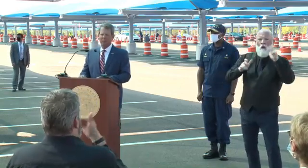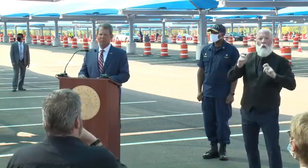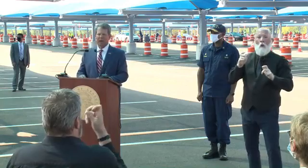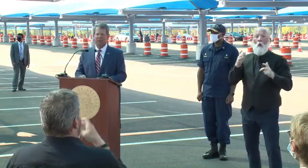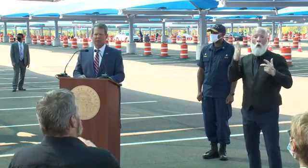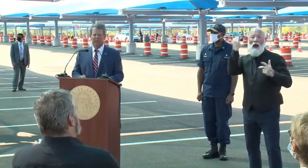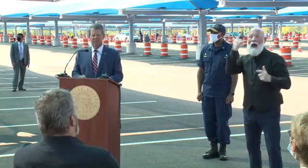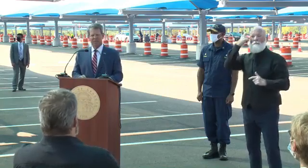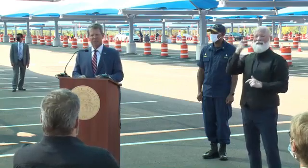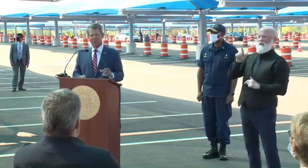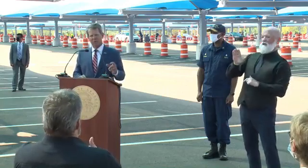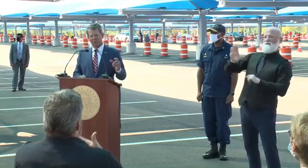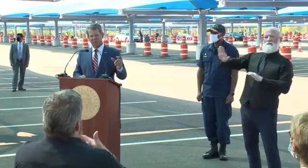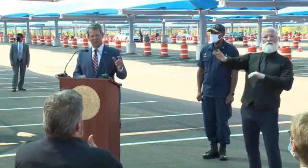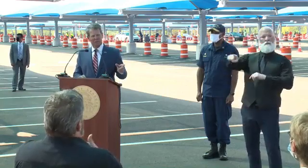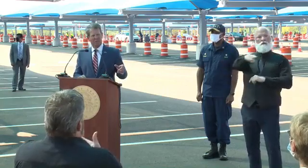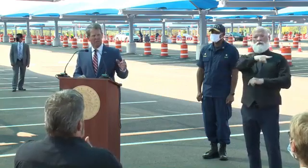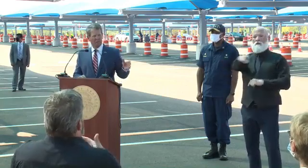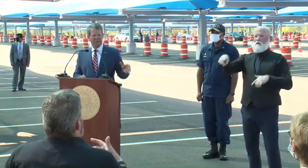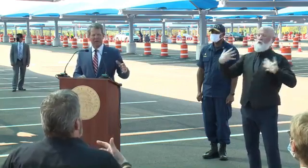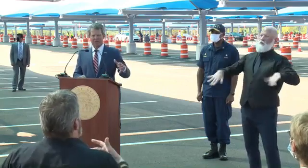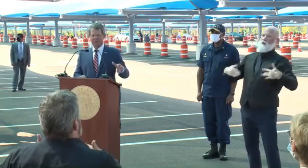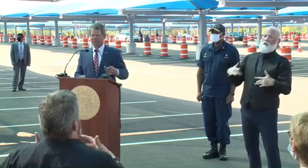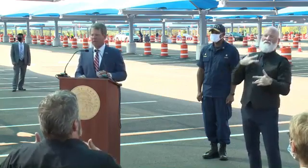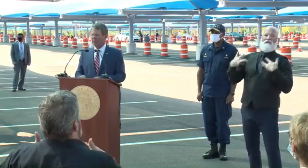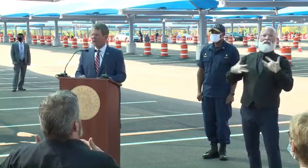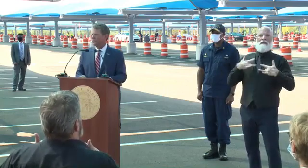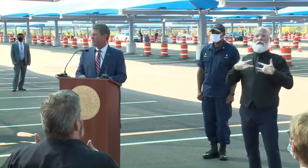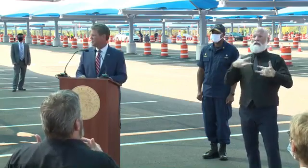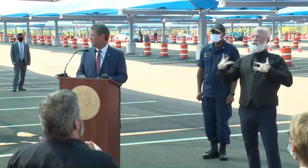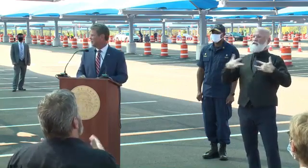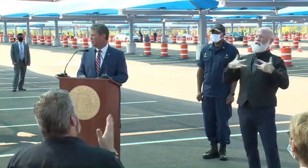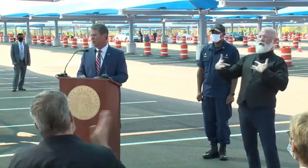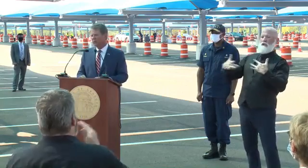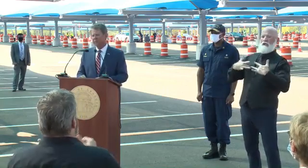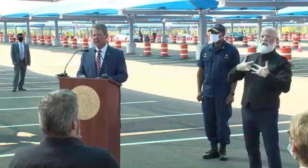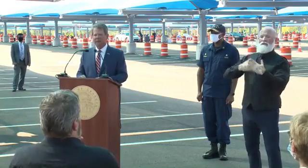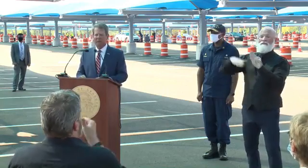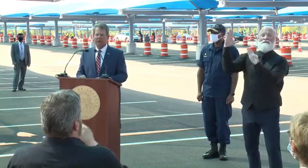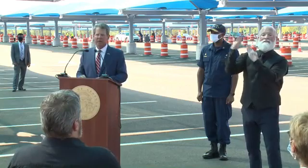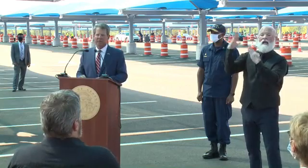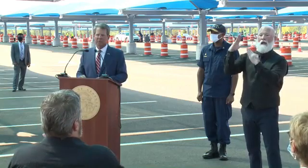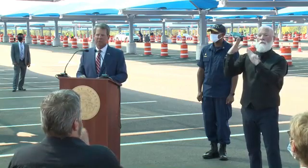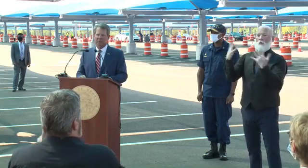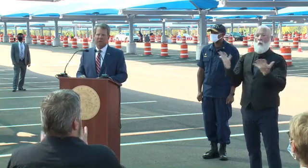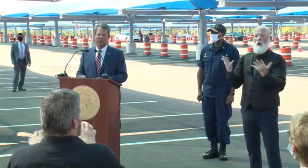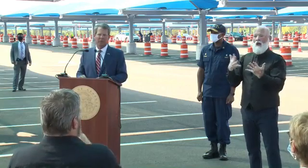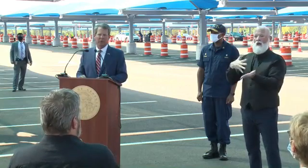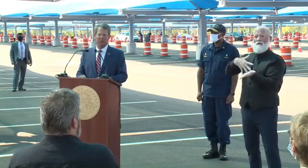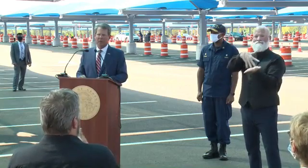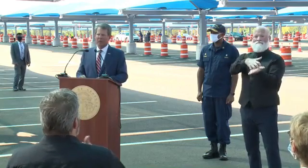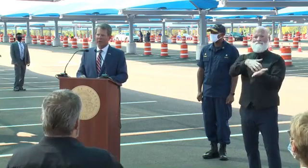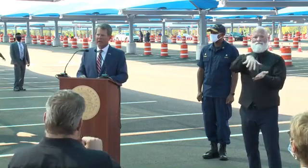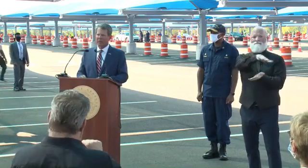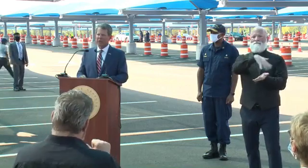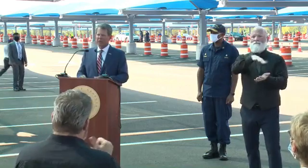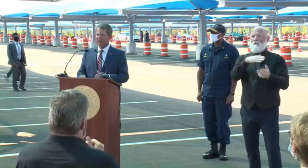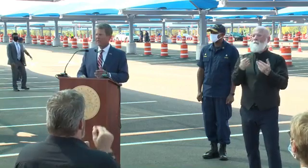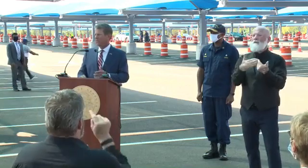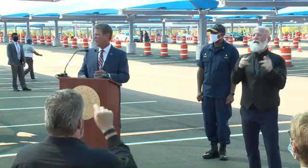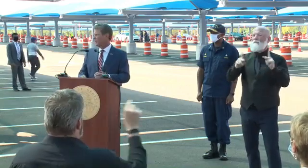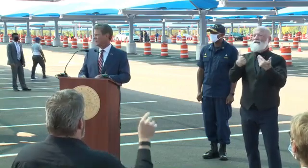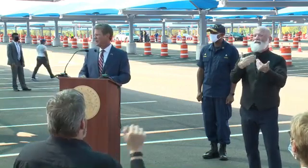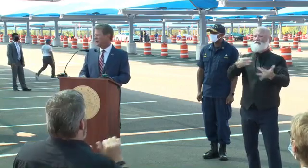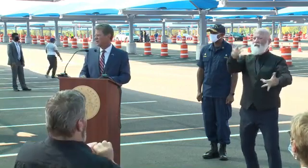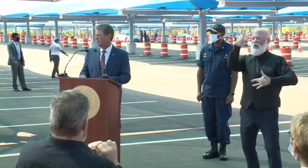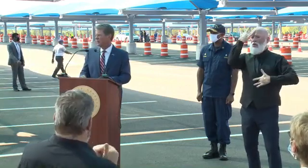very vulnerable population. So we're continuing, Dr. Toomey and I both are continuing to work with Frank Berry and Community Health on how we do